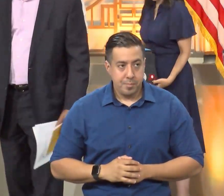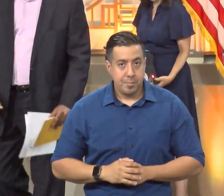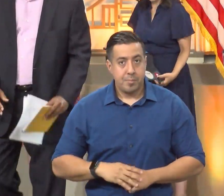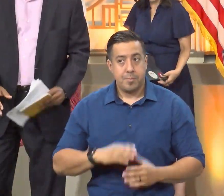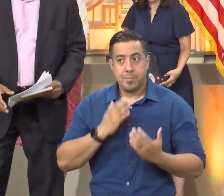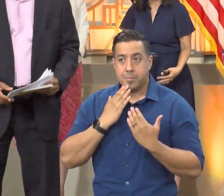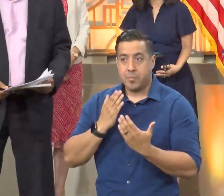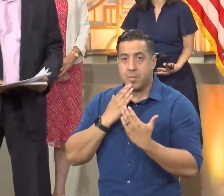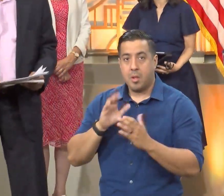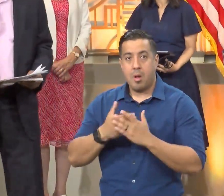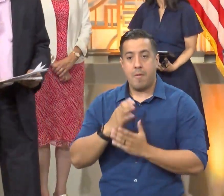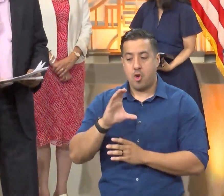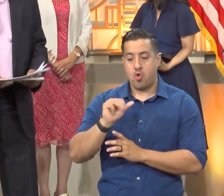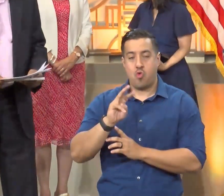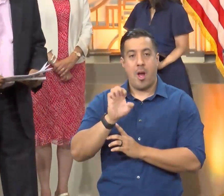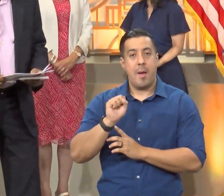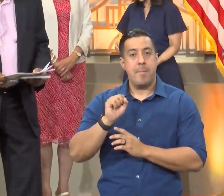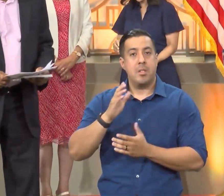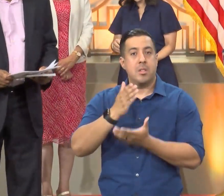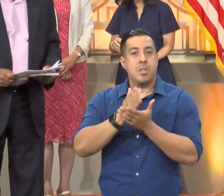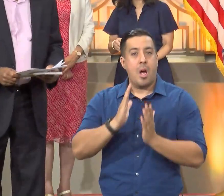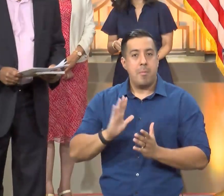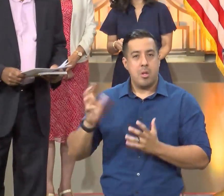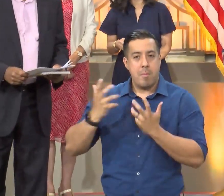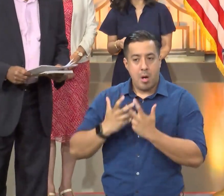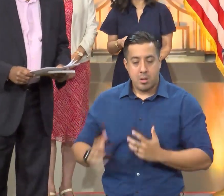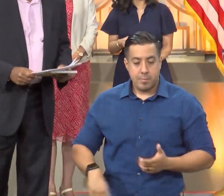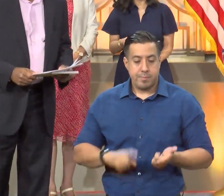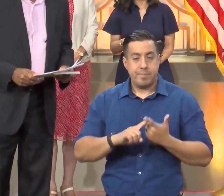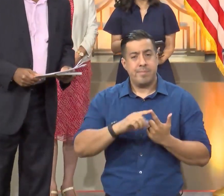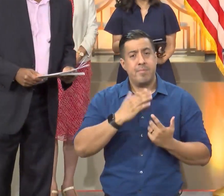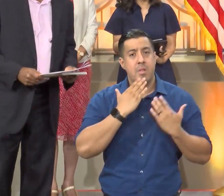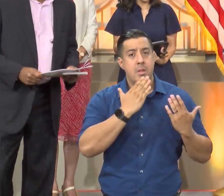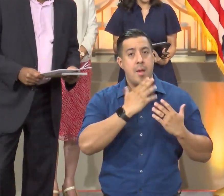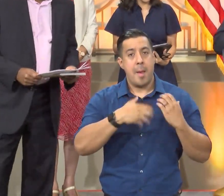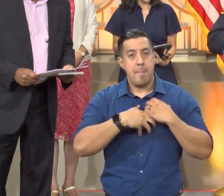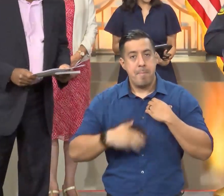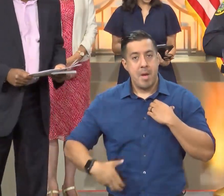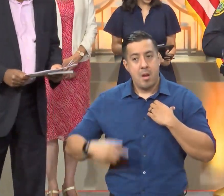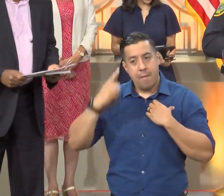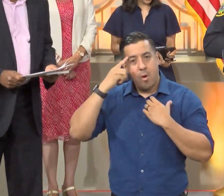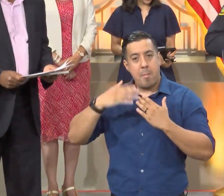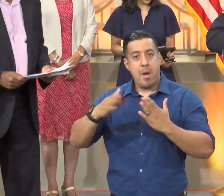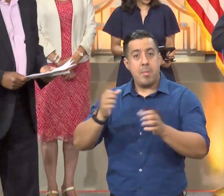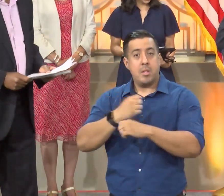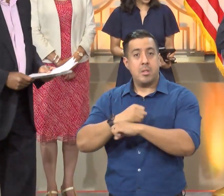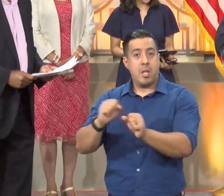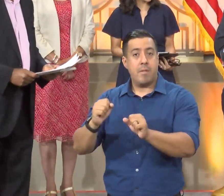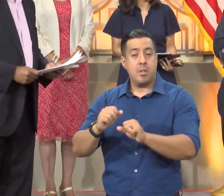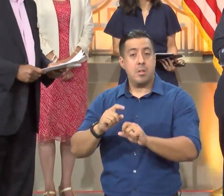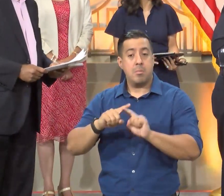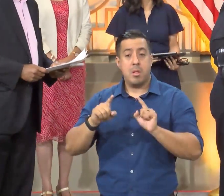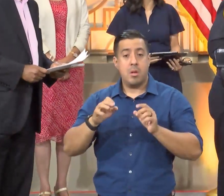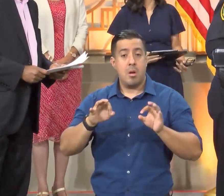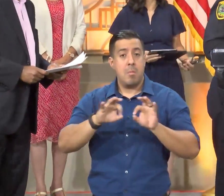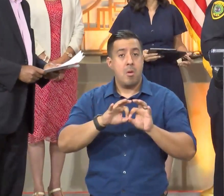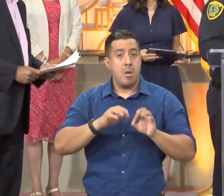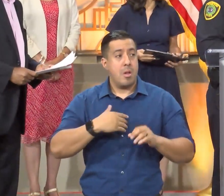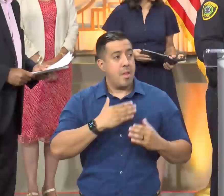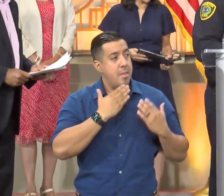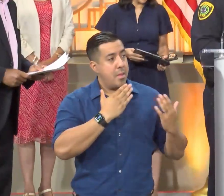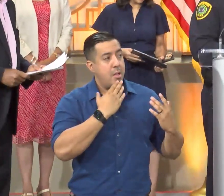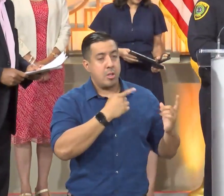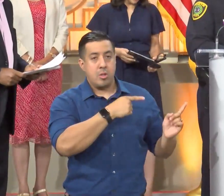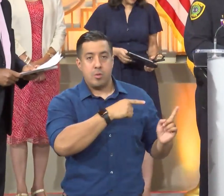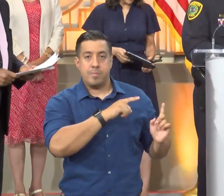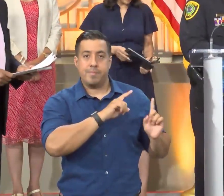Thank you to our Crime Stoppers partners, and thank you, Mayor, for your commitment to public safety. But most importantly, thank y'all for standing